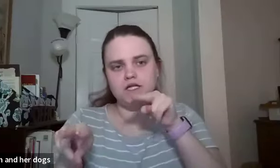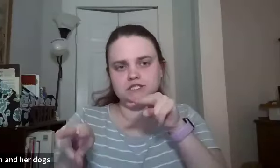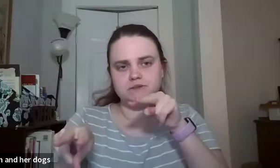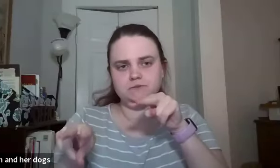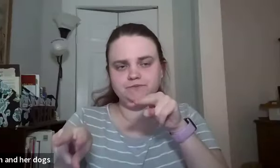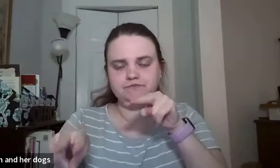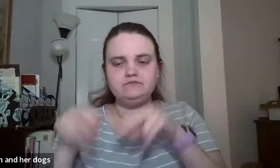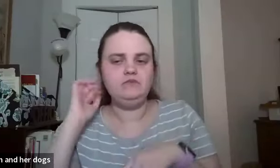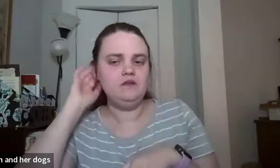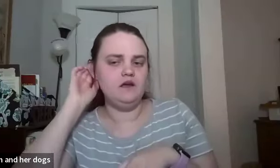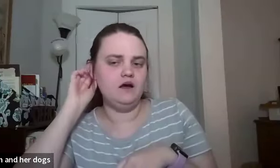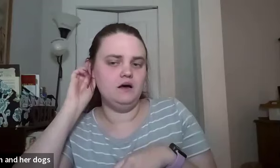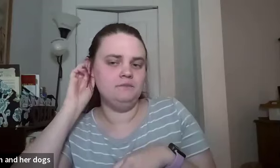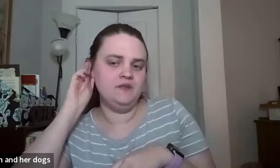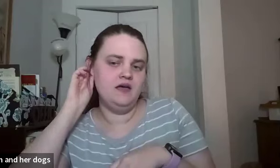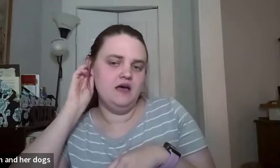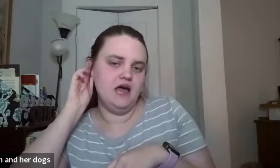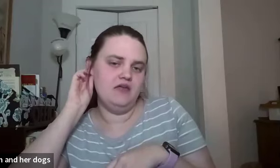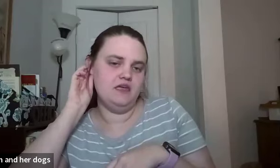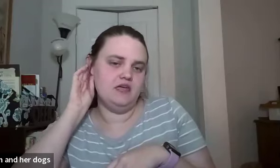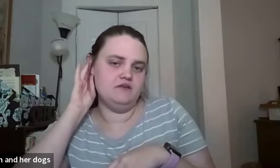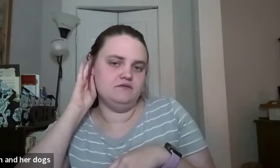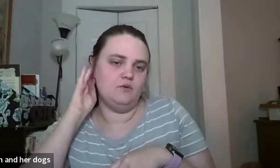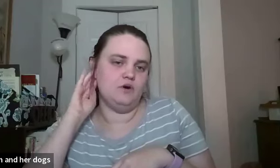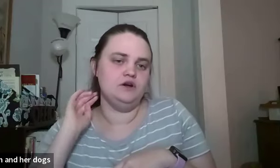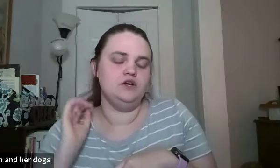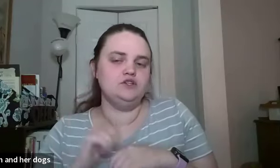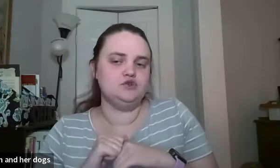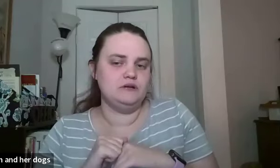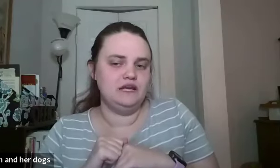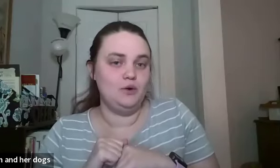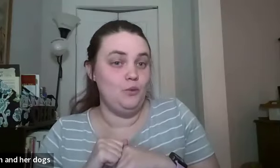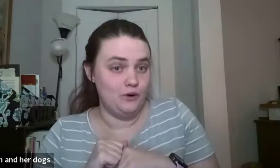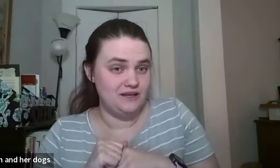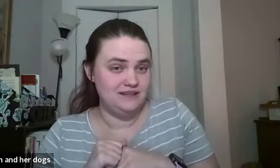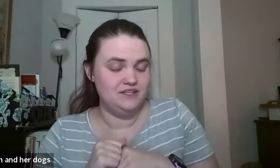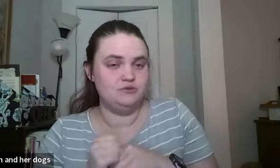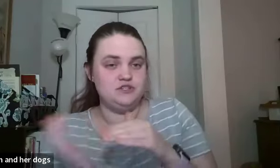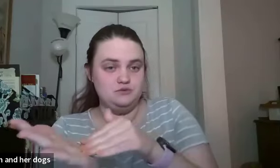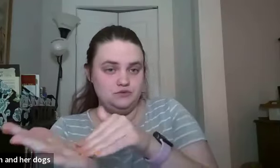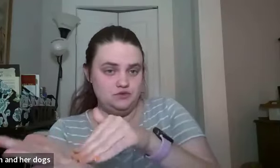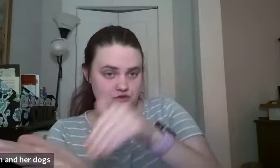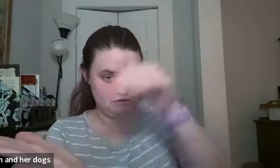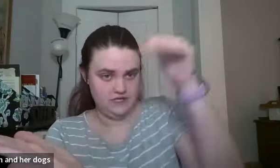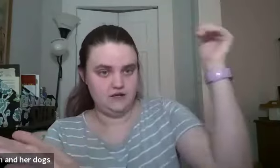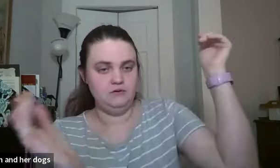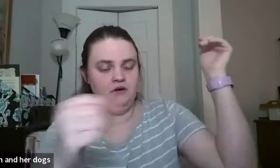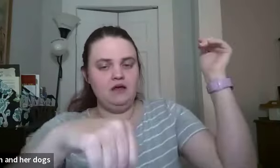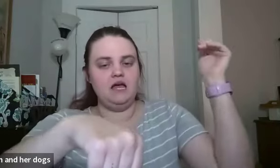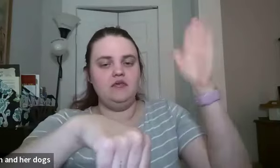watch. And then for tornado warning, you would do tornado and